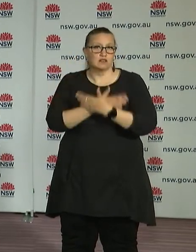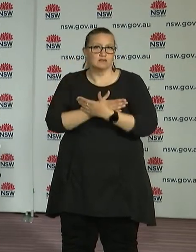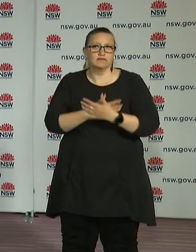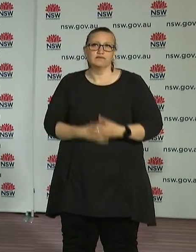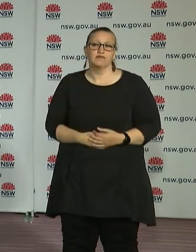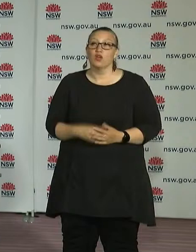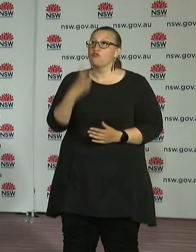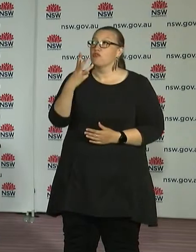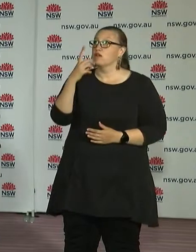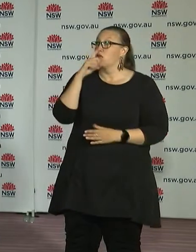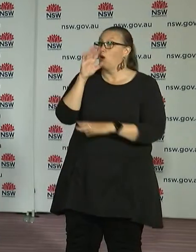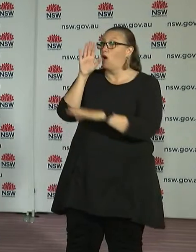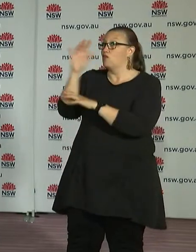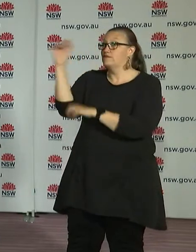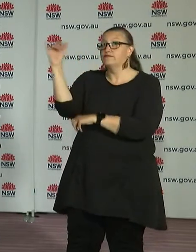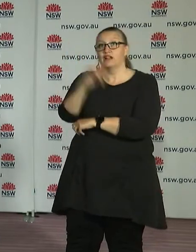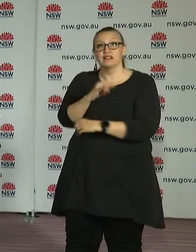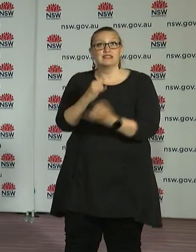acquired cases, and